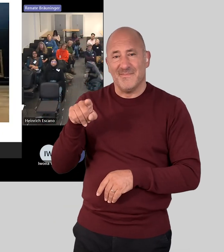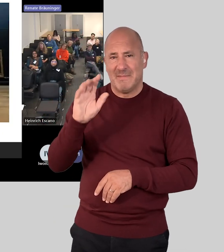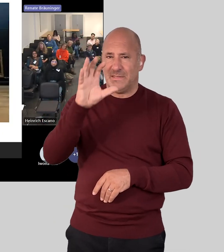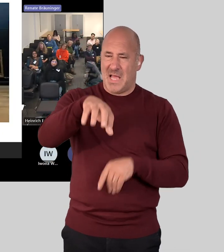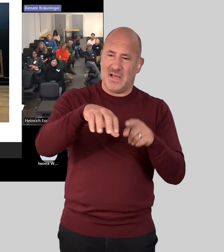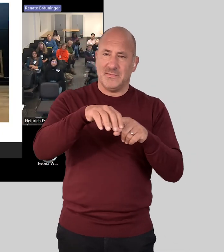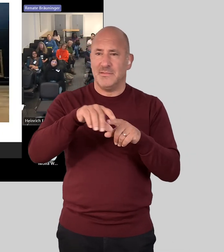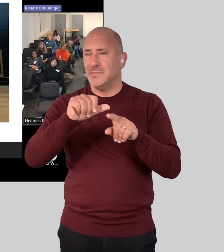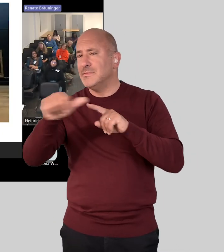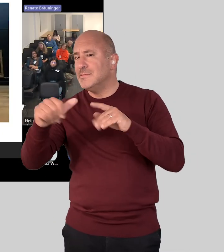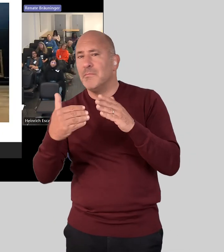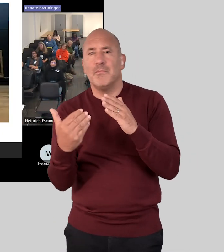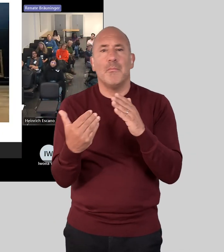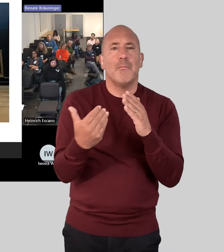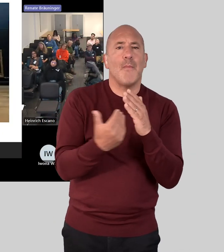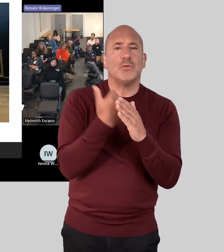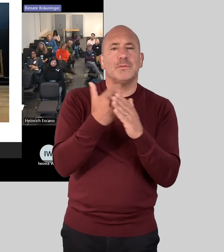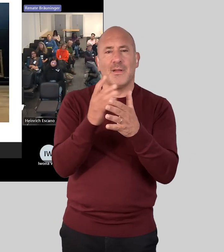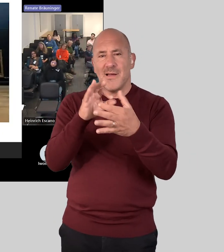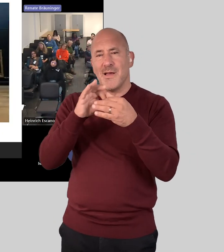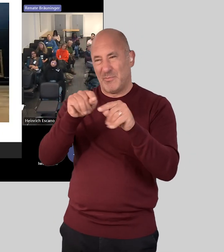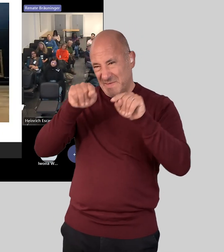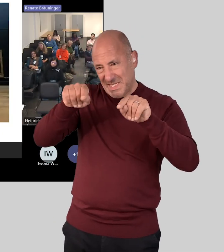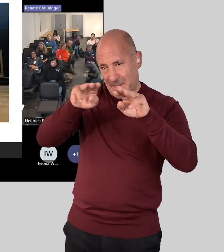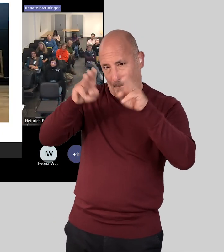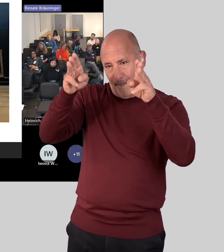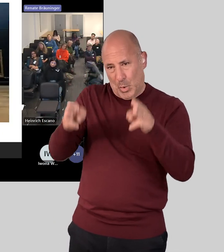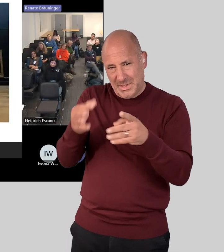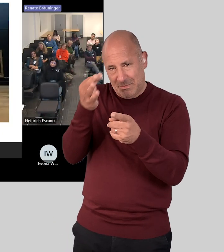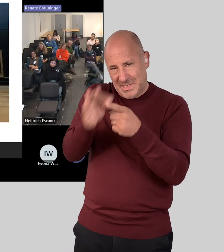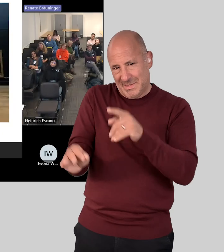those two images. Keersmaker creates a typical postmodern